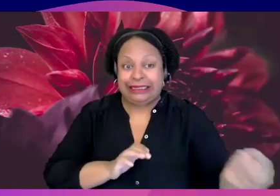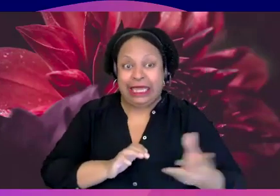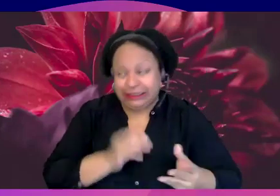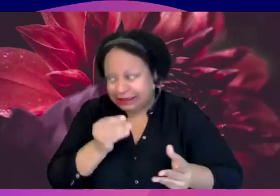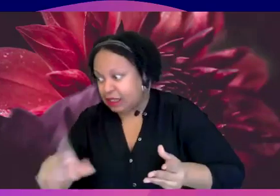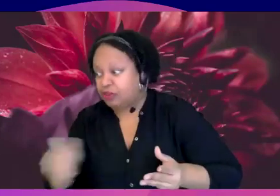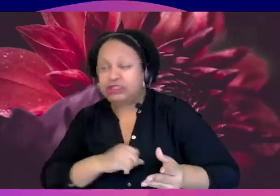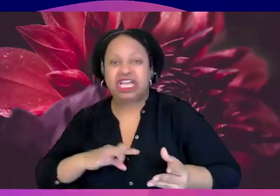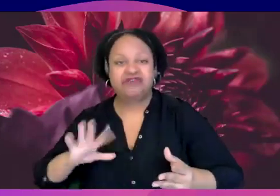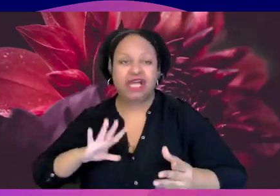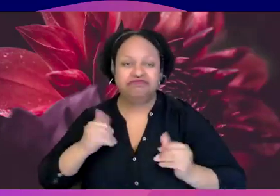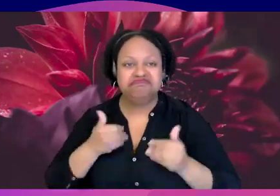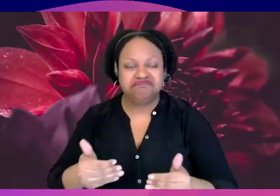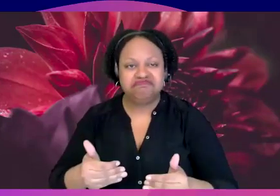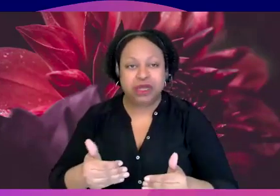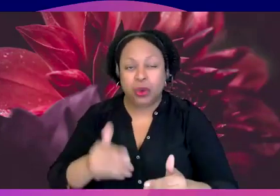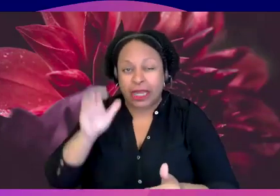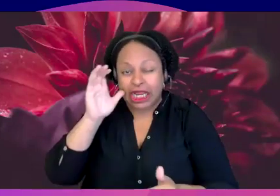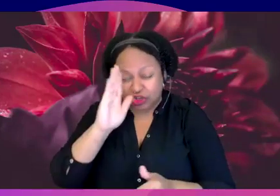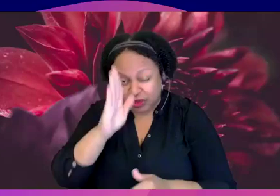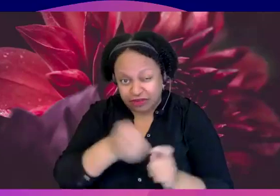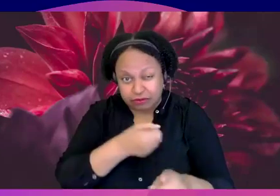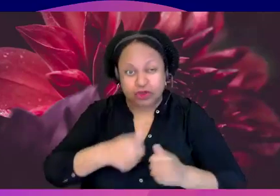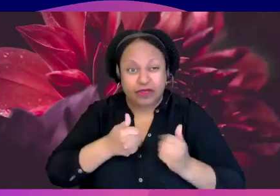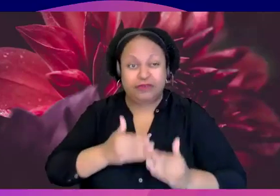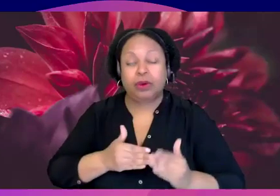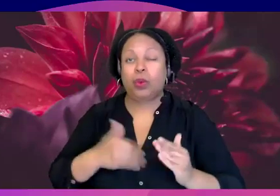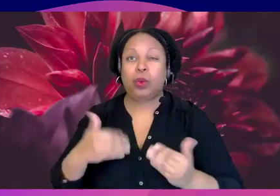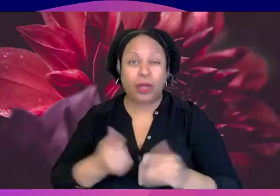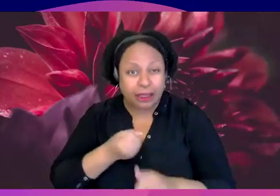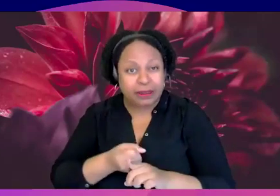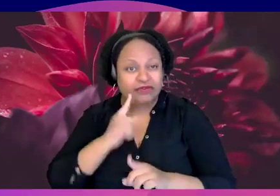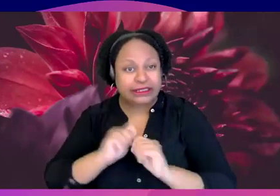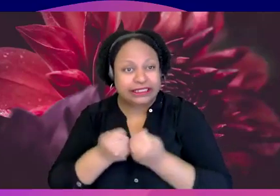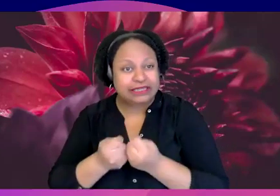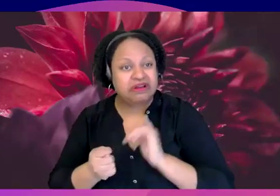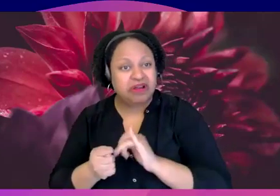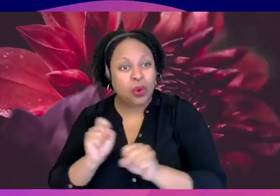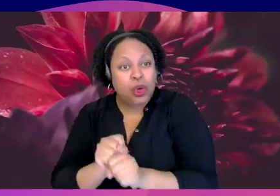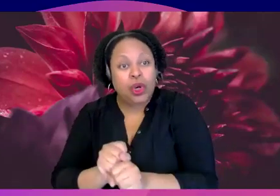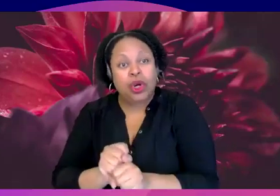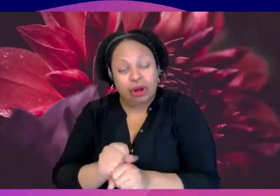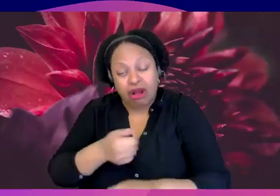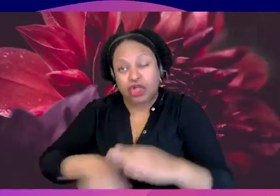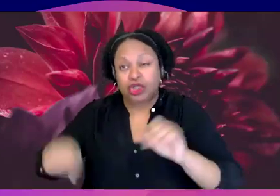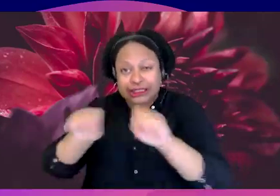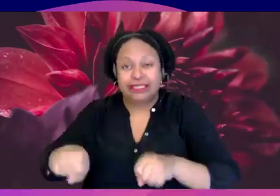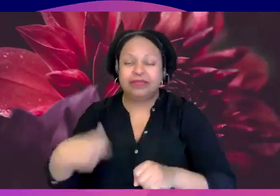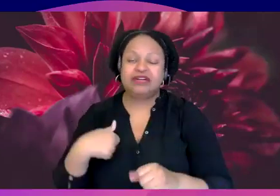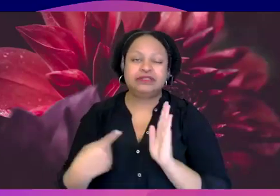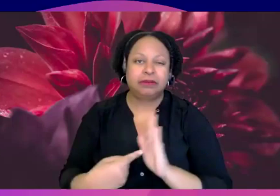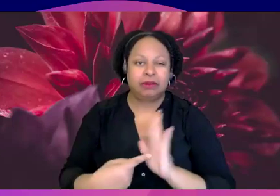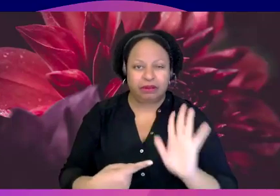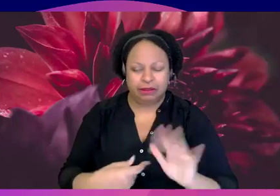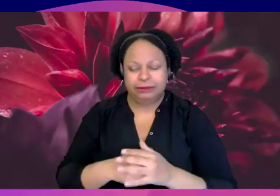survivors, the impact is so significant for the rest of the team who might be working within systems. So I can think specifically of